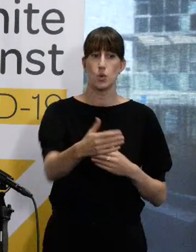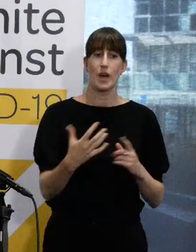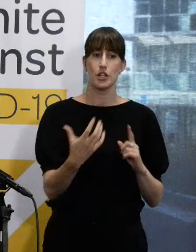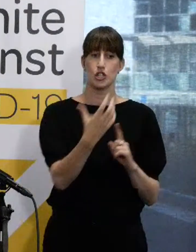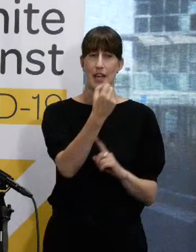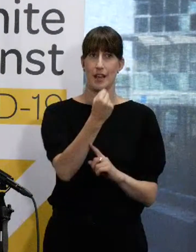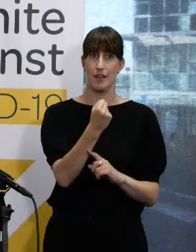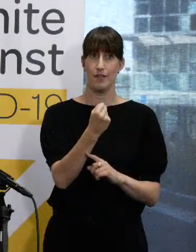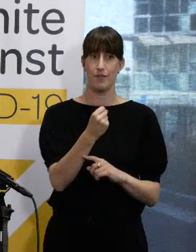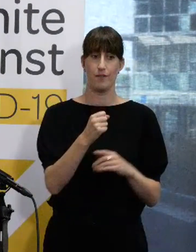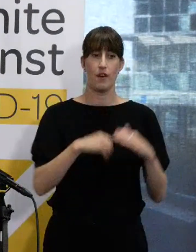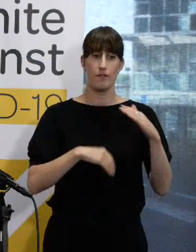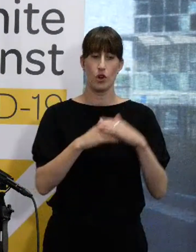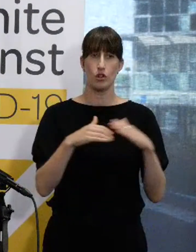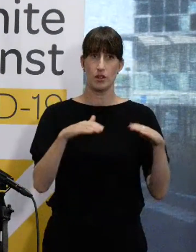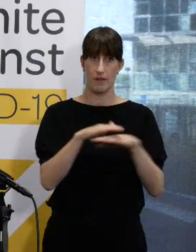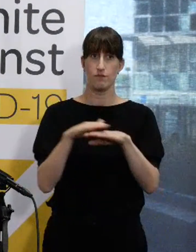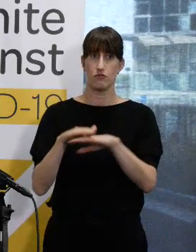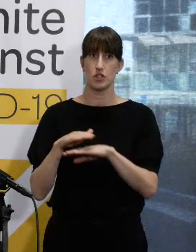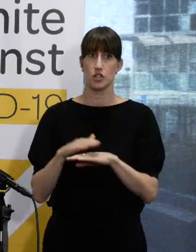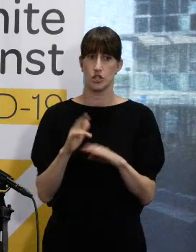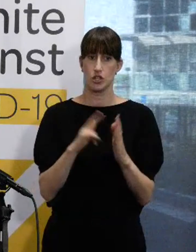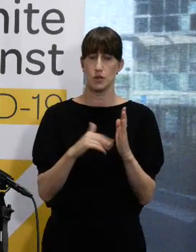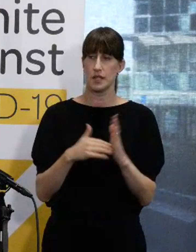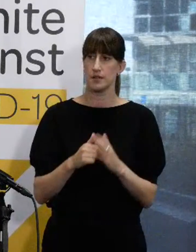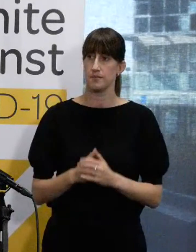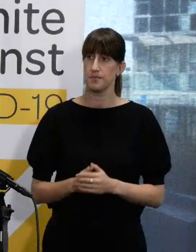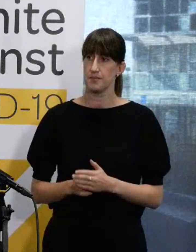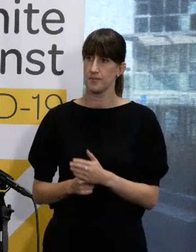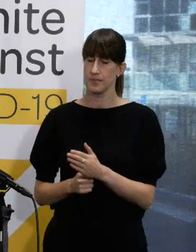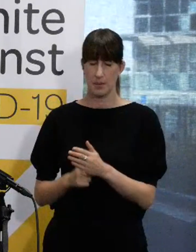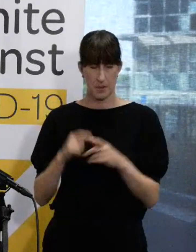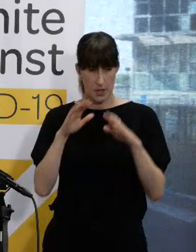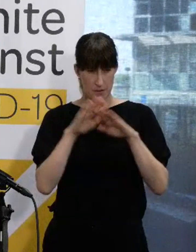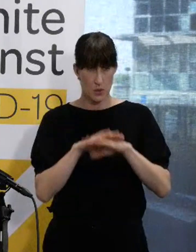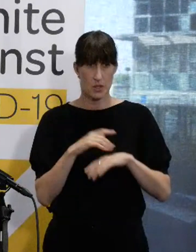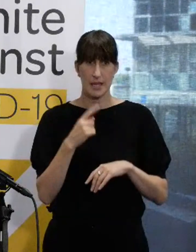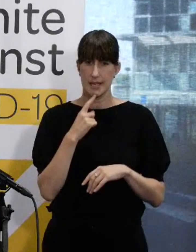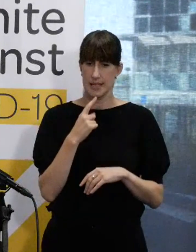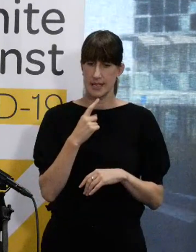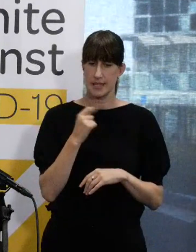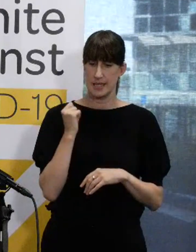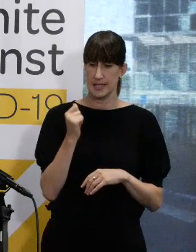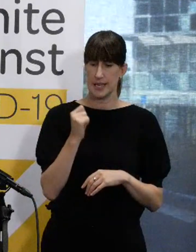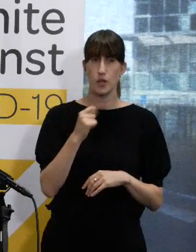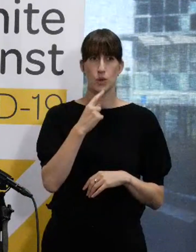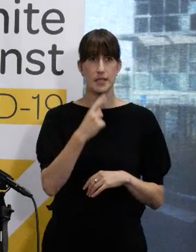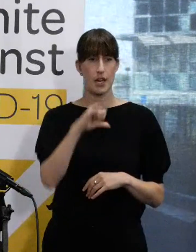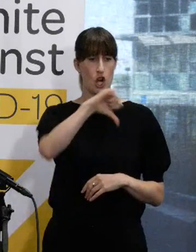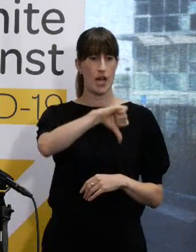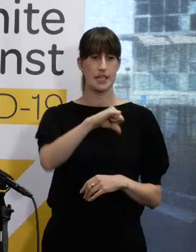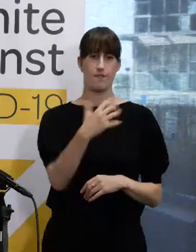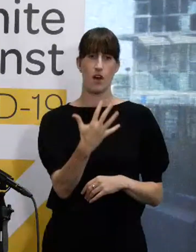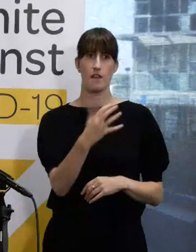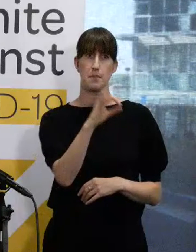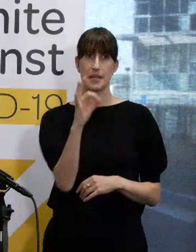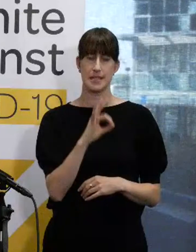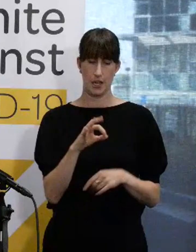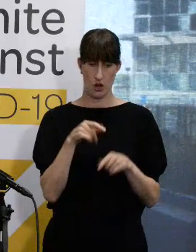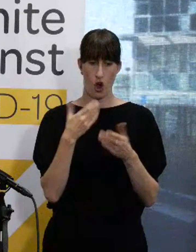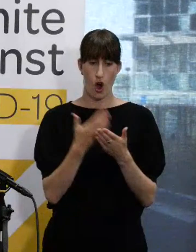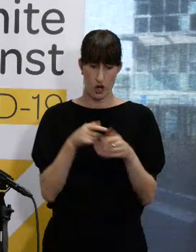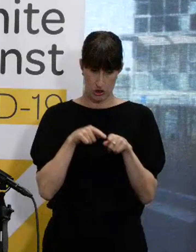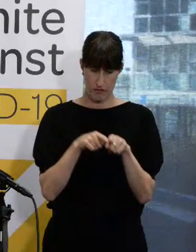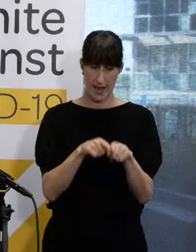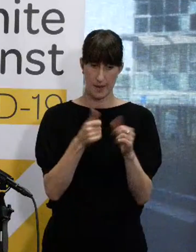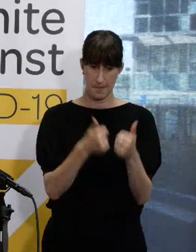of coverage we're aiming to achieve. Just a bit confused because you said yesterday you're on 95% Yes. track. So when was that? You said there was